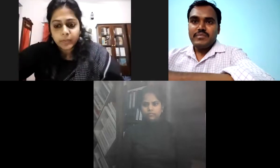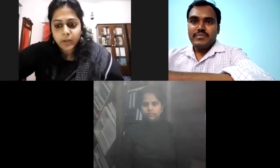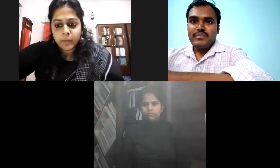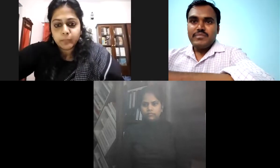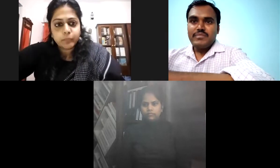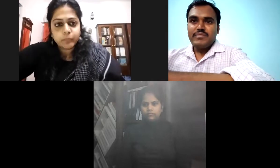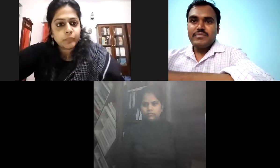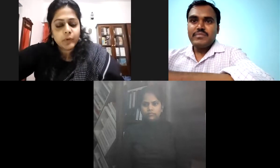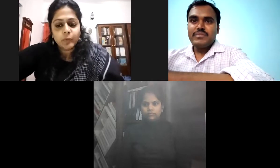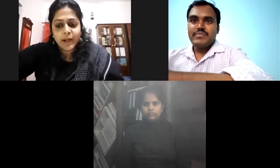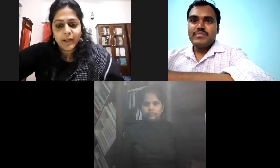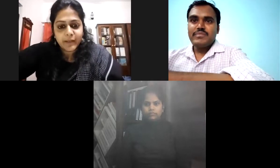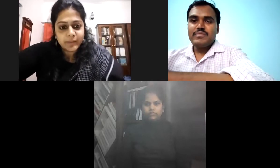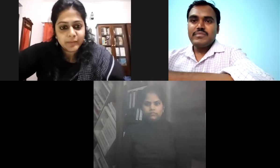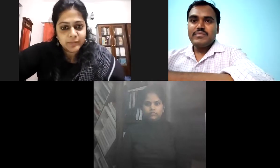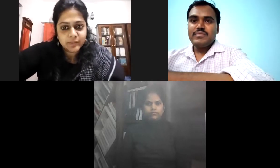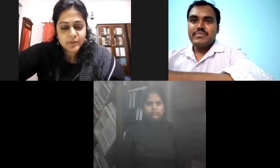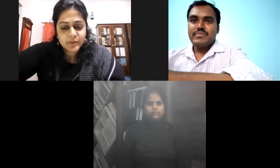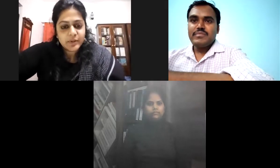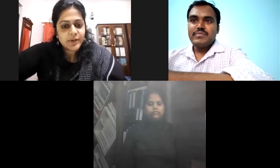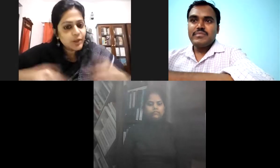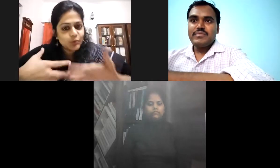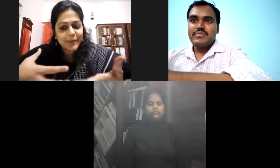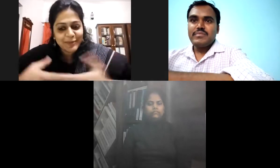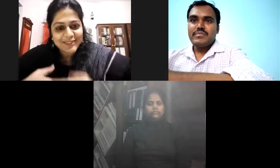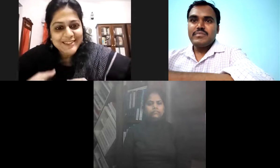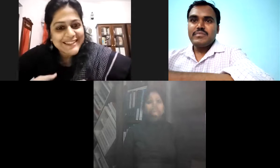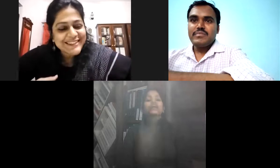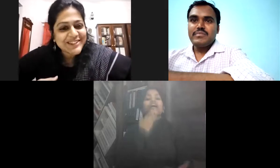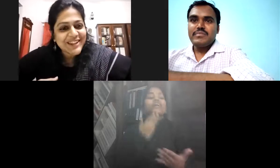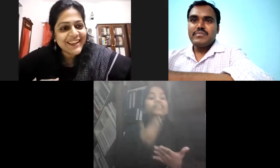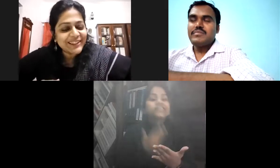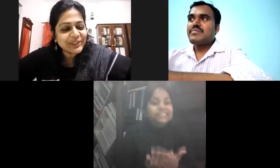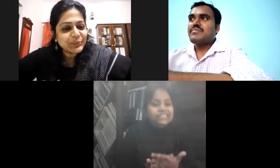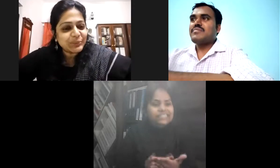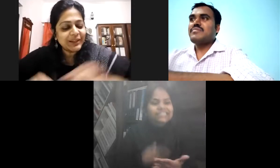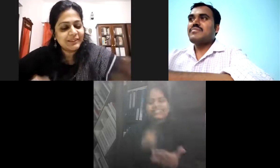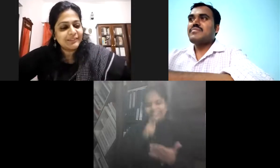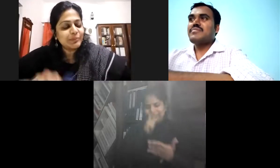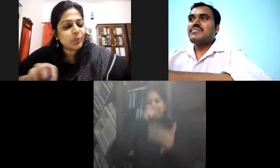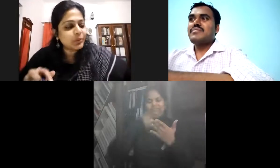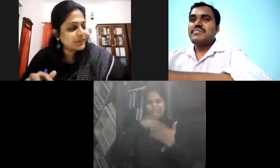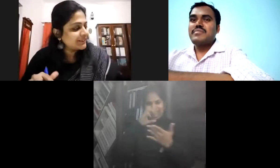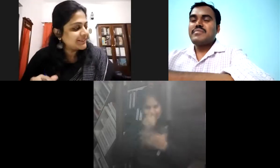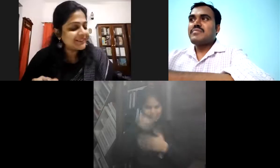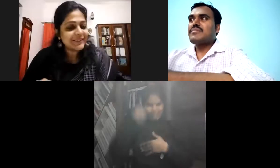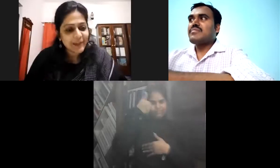Thank you. While I use my privileges as a chair to